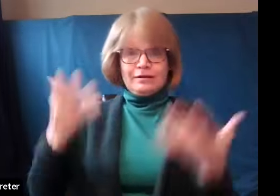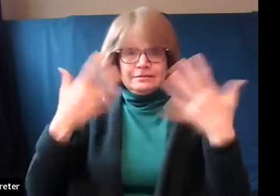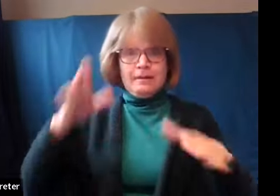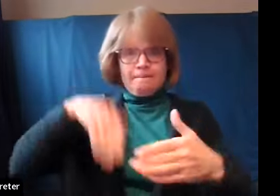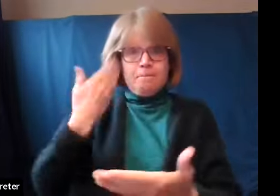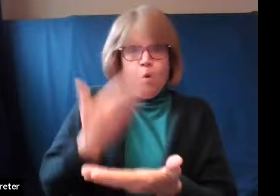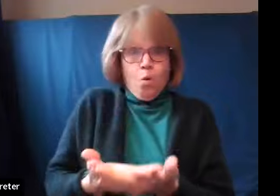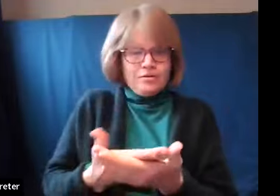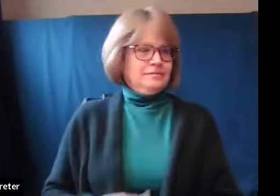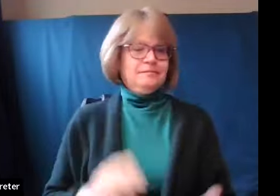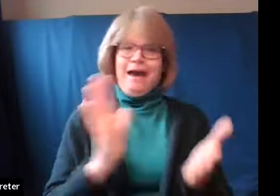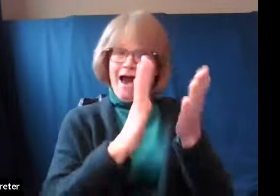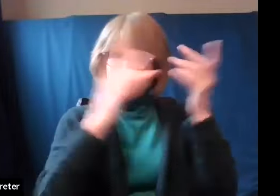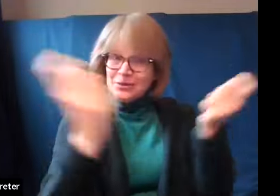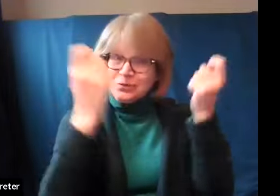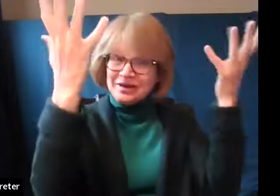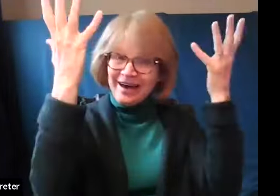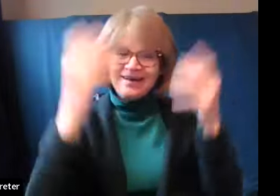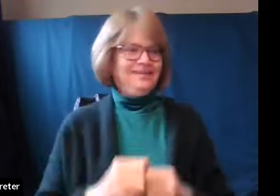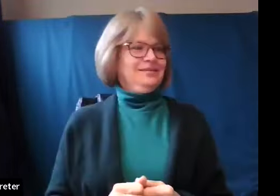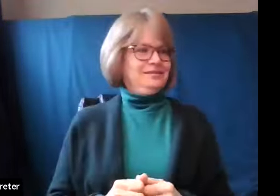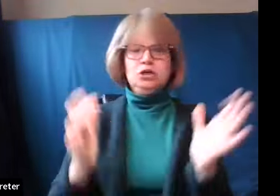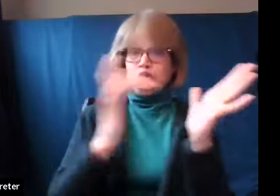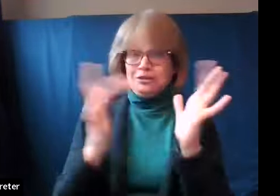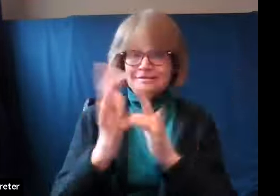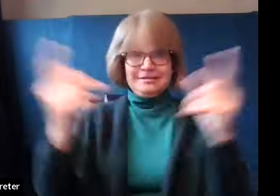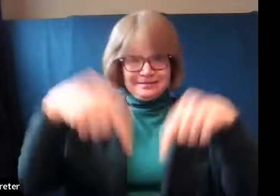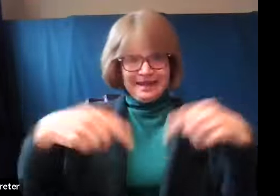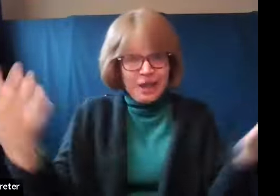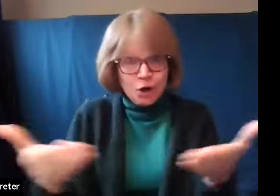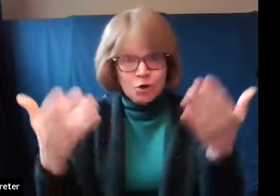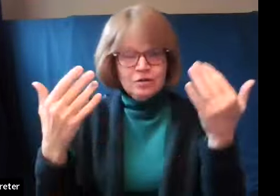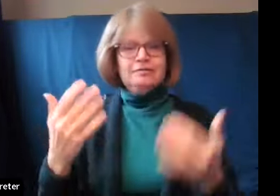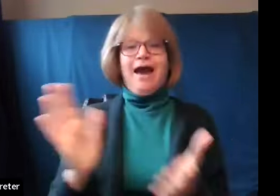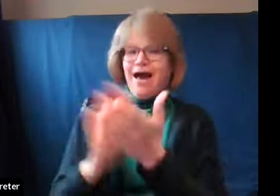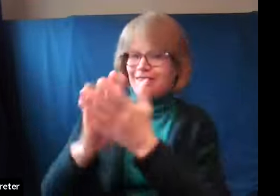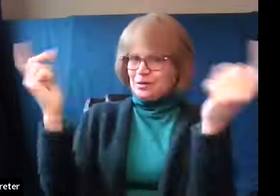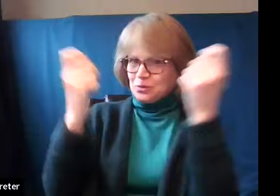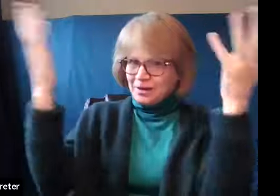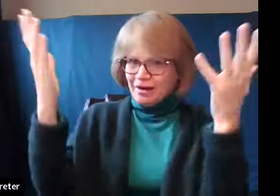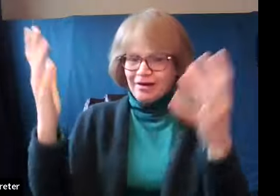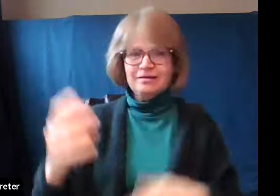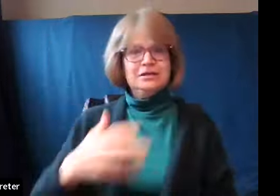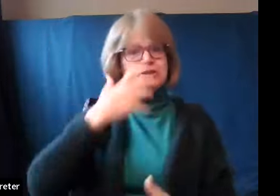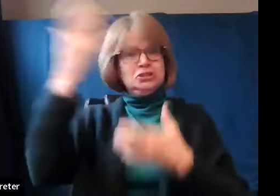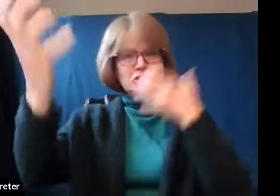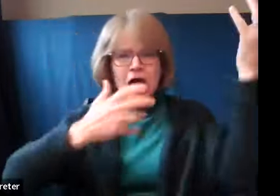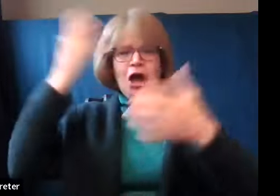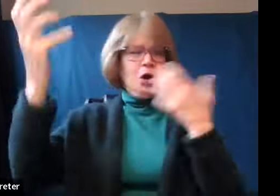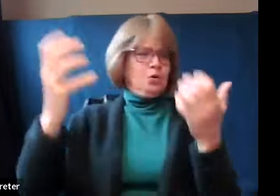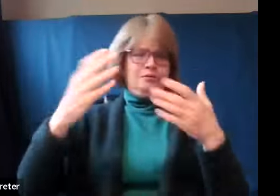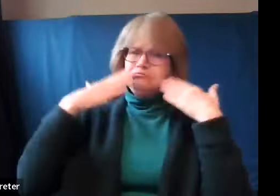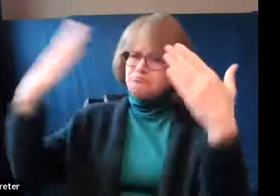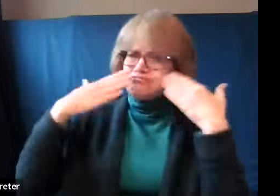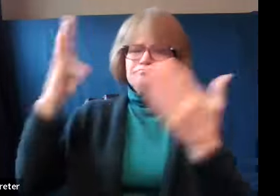Christ is born. Hallelujah. Jesus is among us. Hallelujah. Shout with joy.